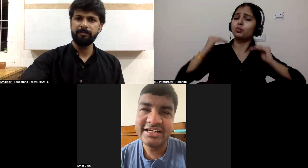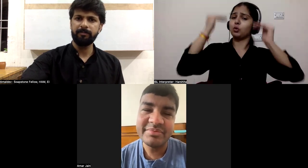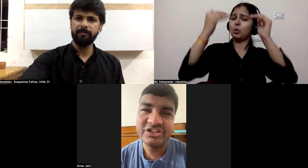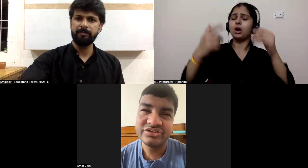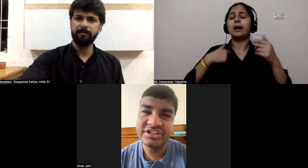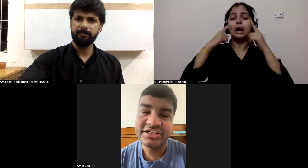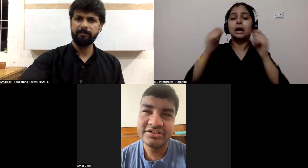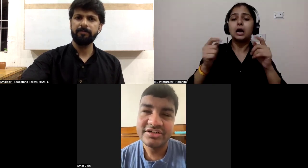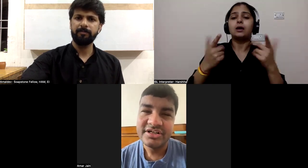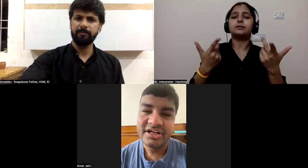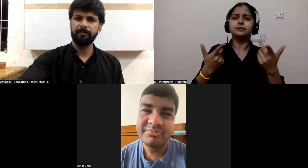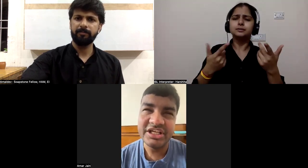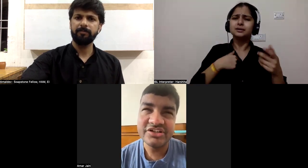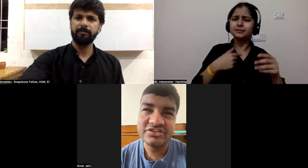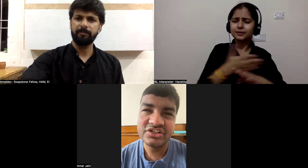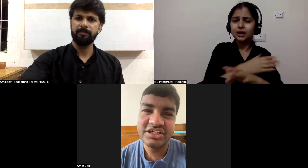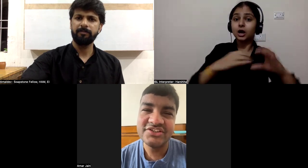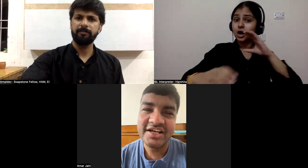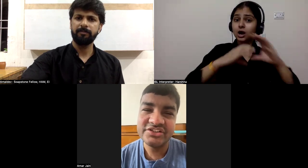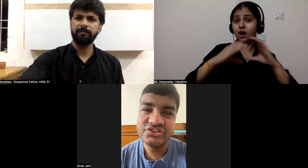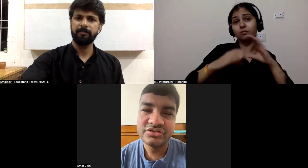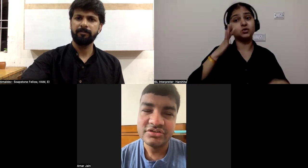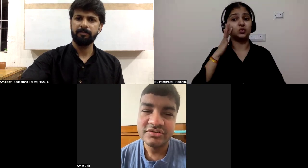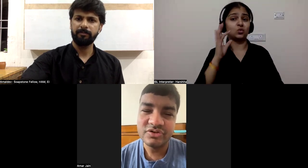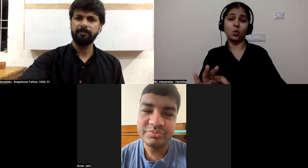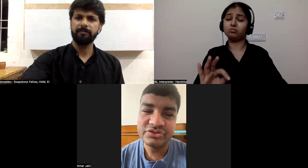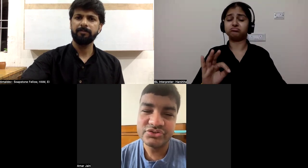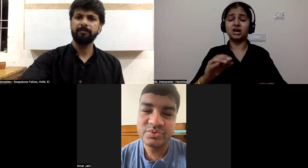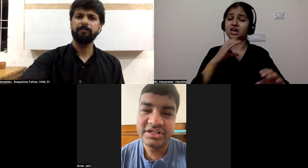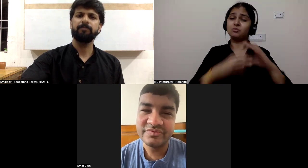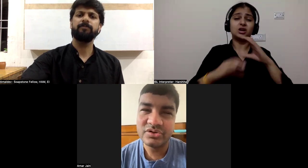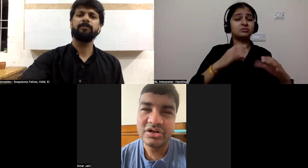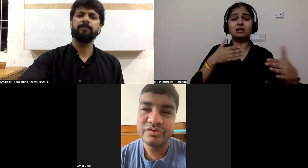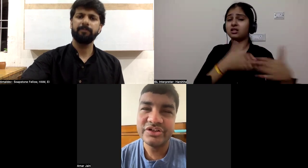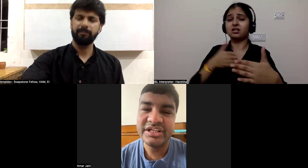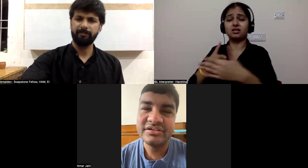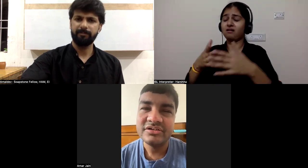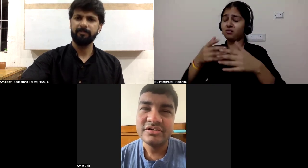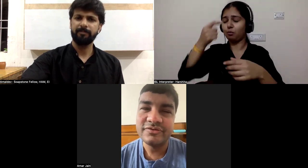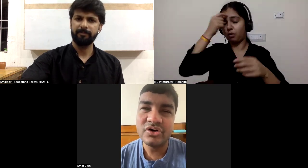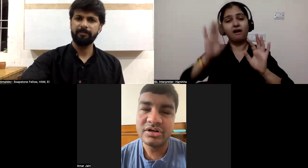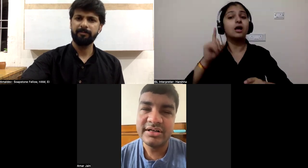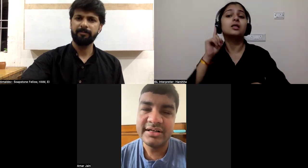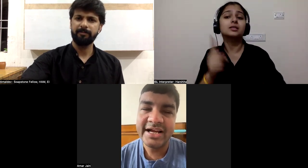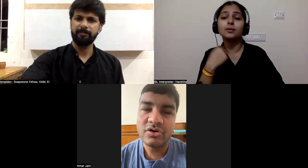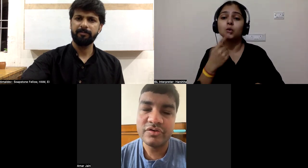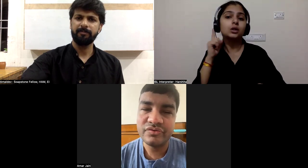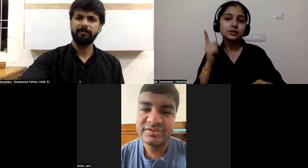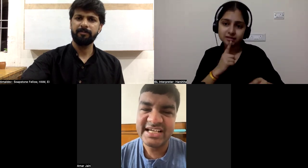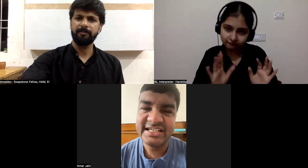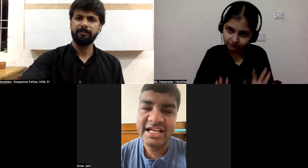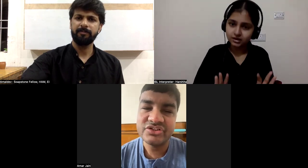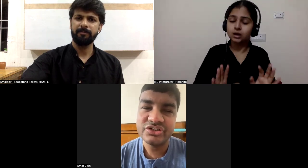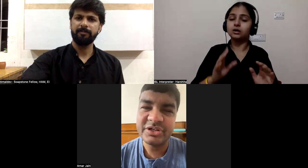Sarah rightly mentioned, that communication is a key challenge for persons who are deaf or hard of hearing, for lack